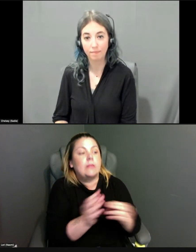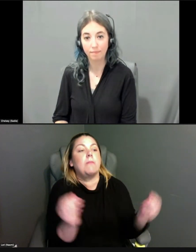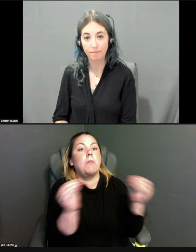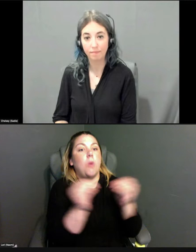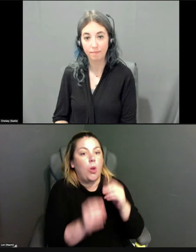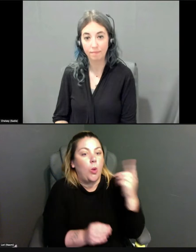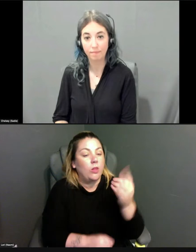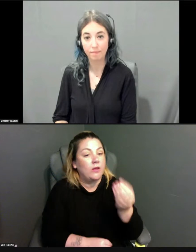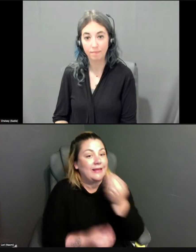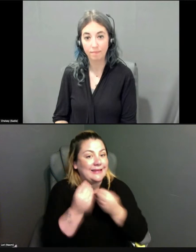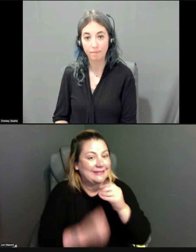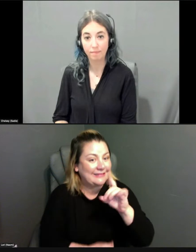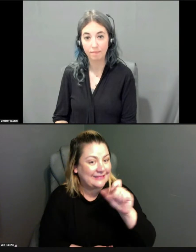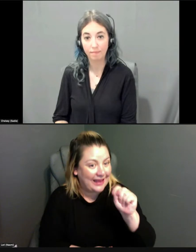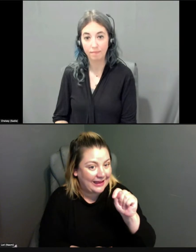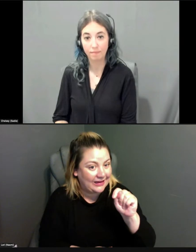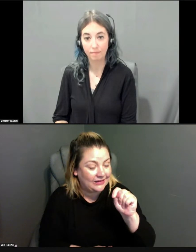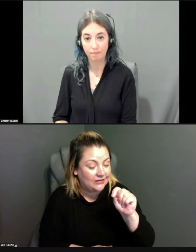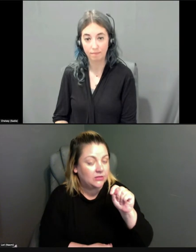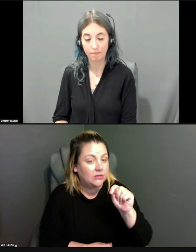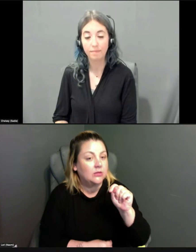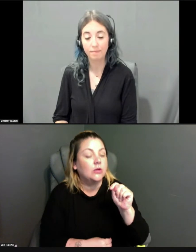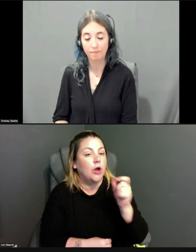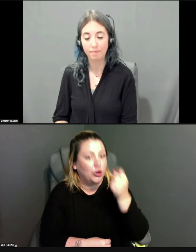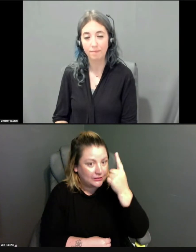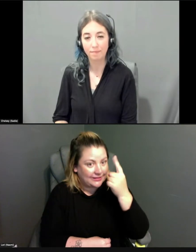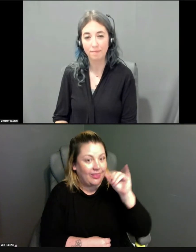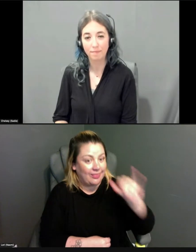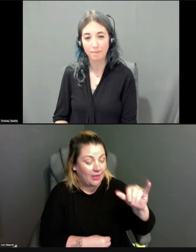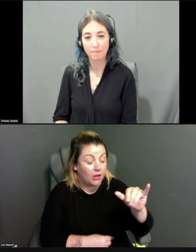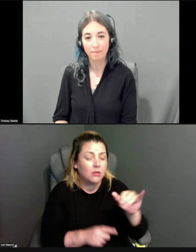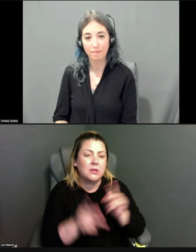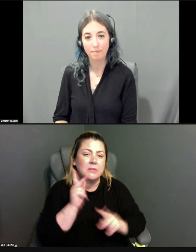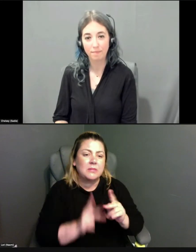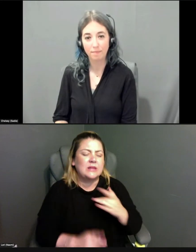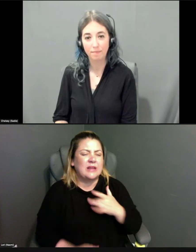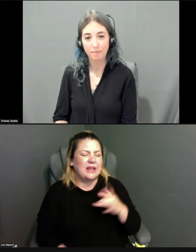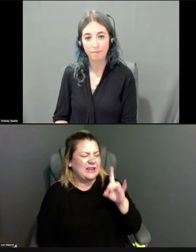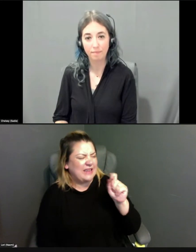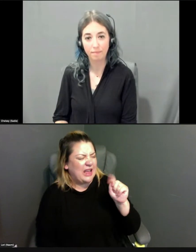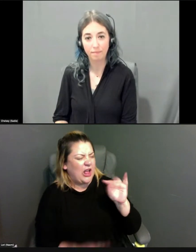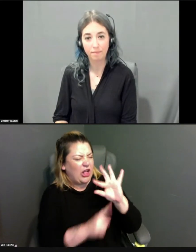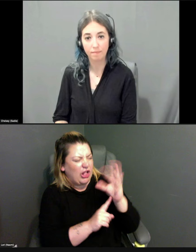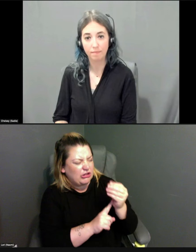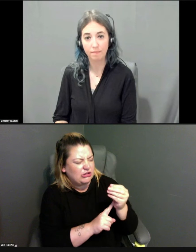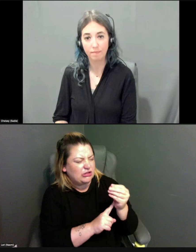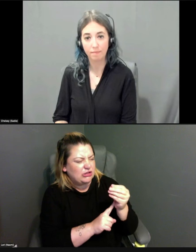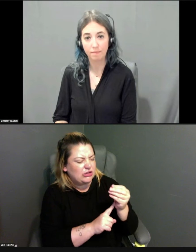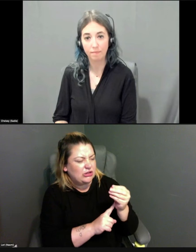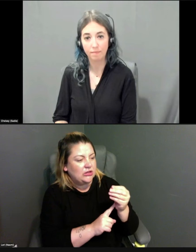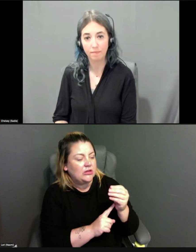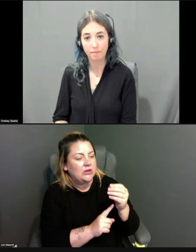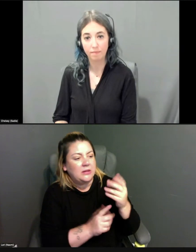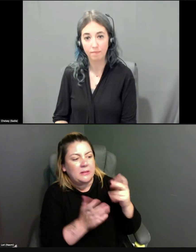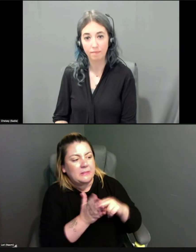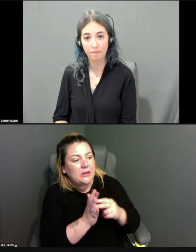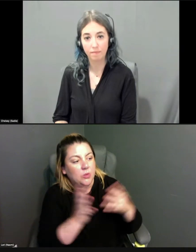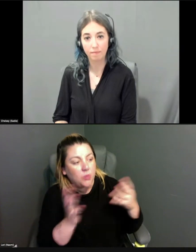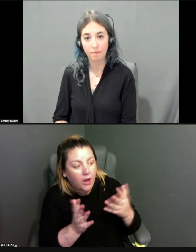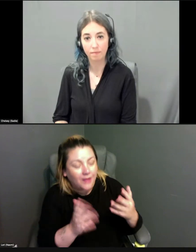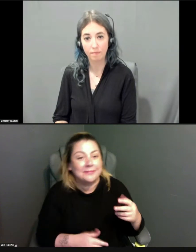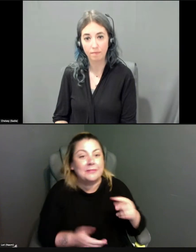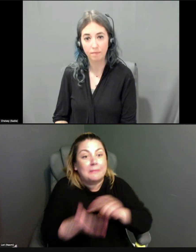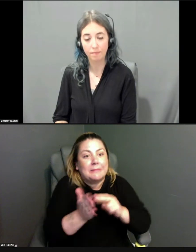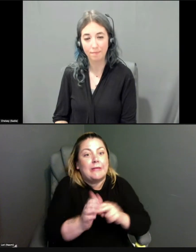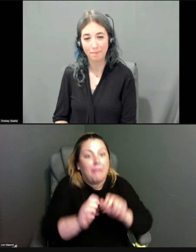talking to people about diet culture, they don't really get that when I say diet culture, I literally mean all the systems. Yes.